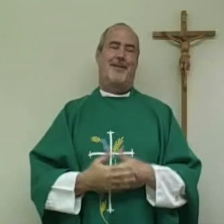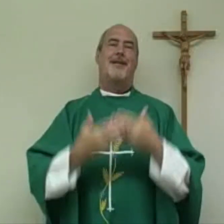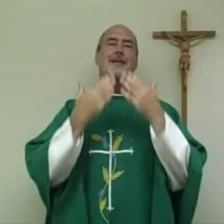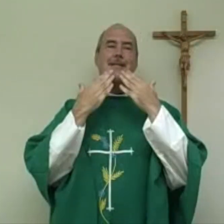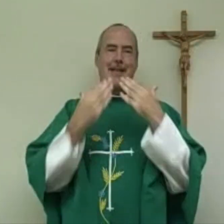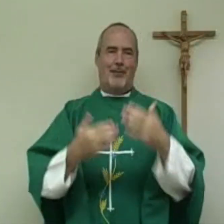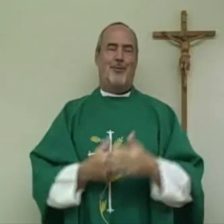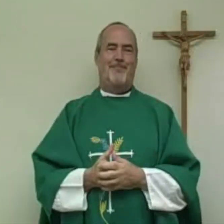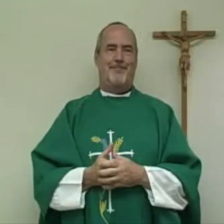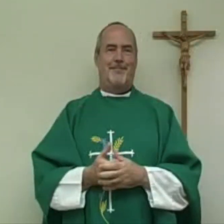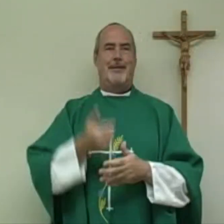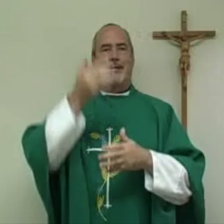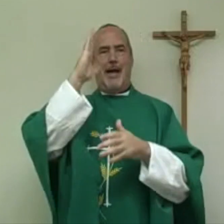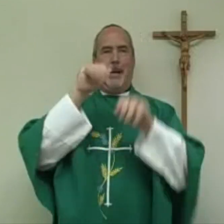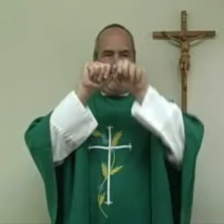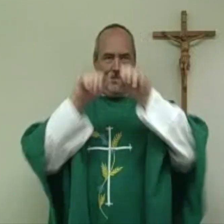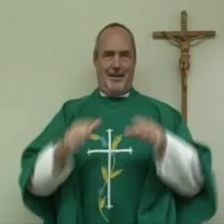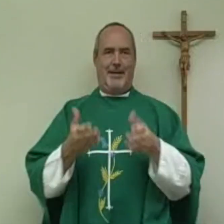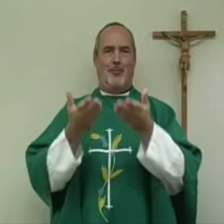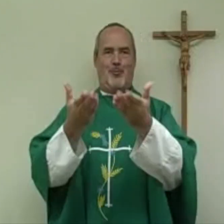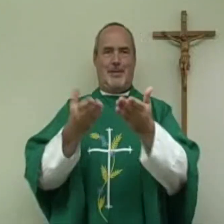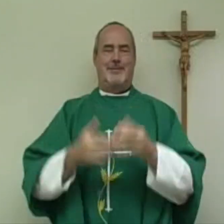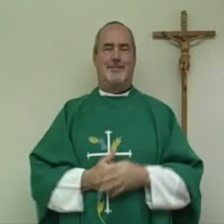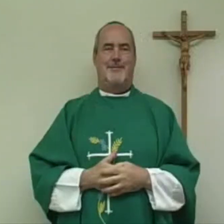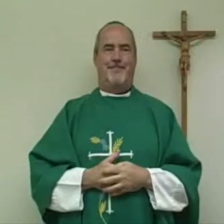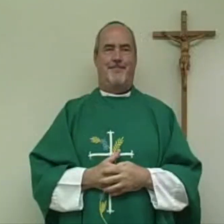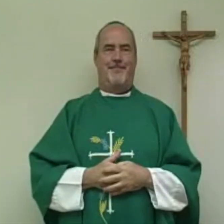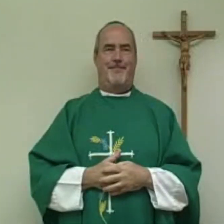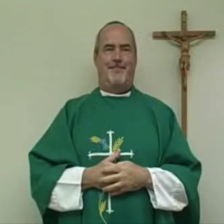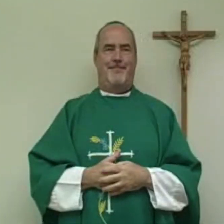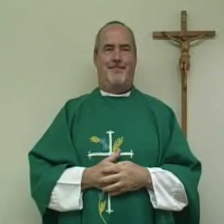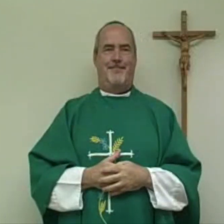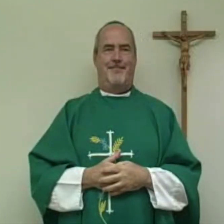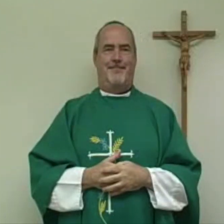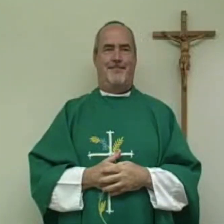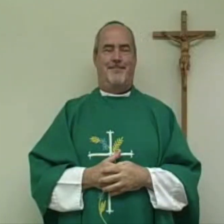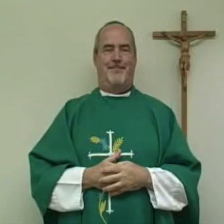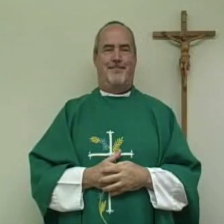that and thank God for answering our prayers. Thank you, and God bless you.